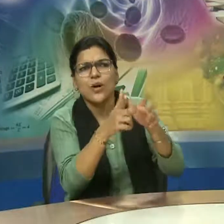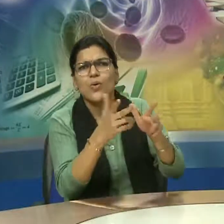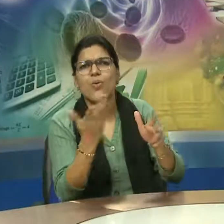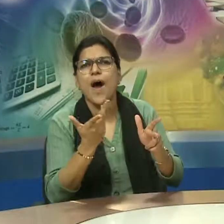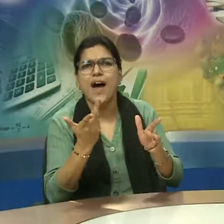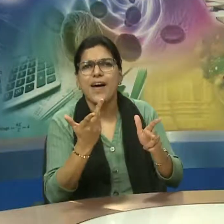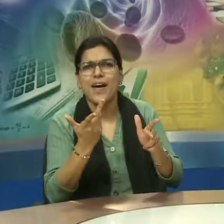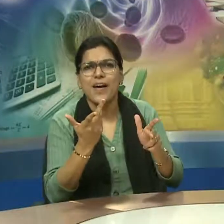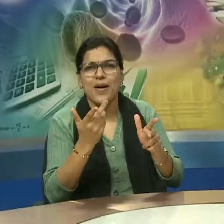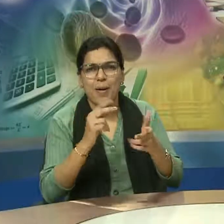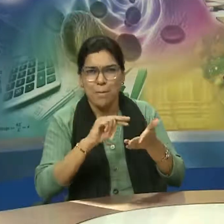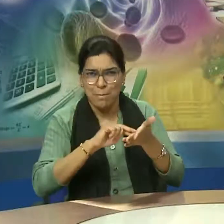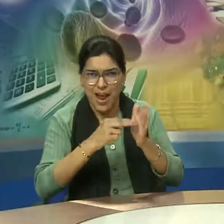to the guest,